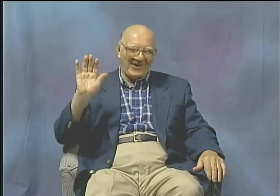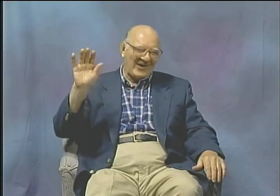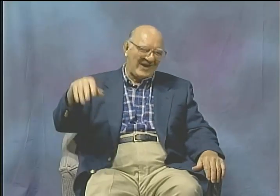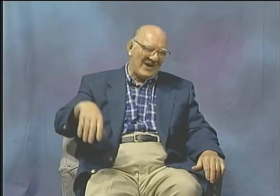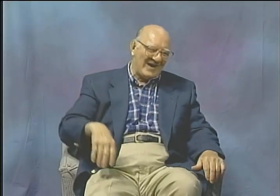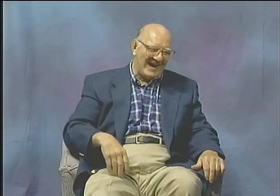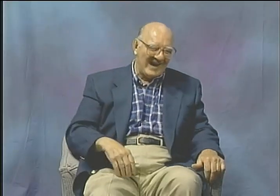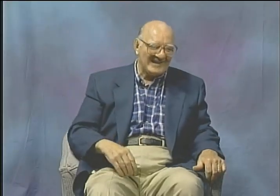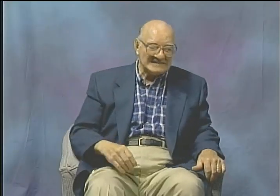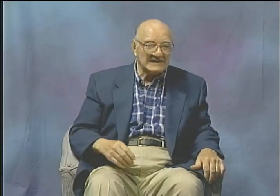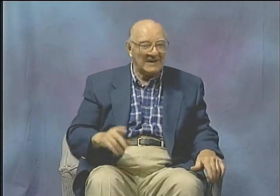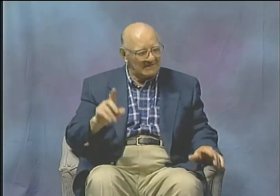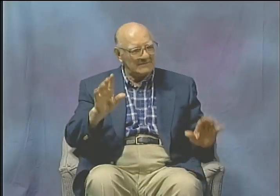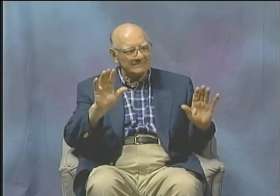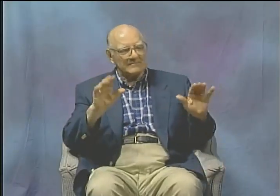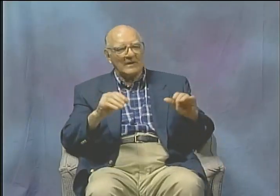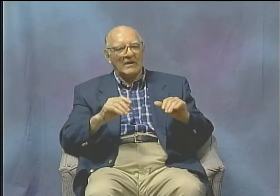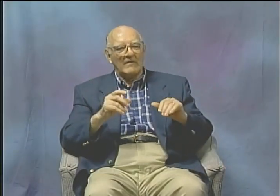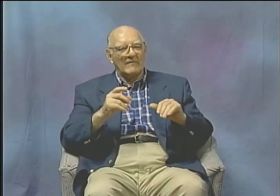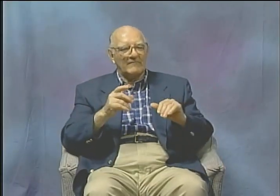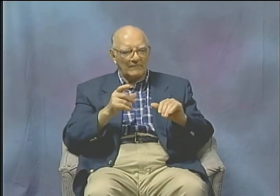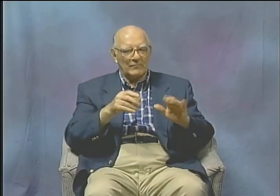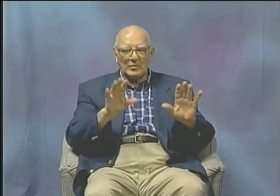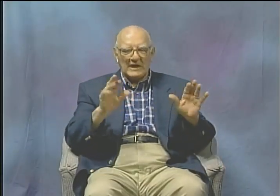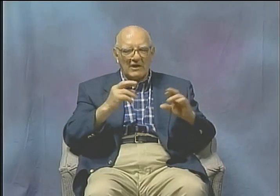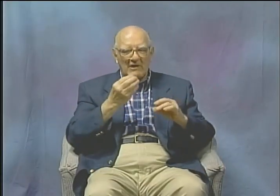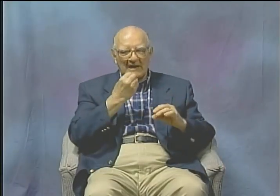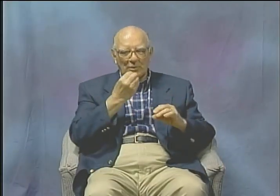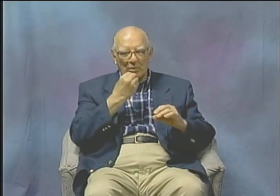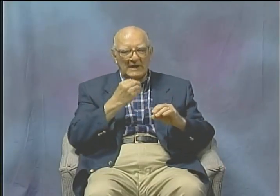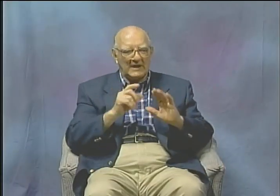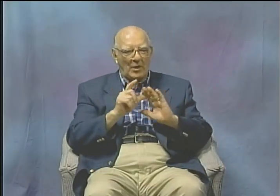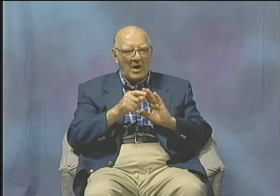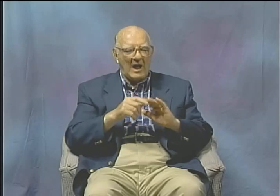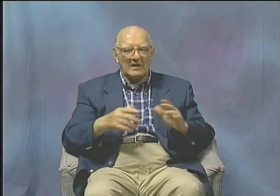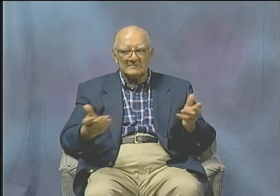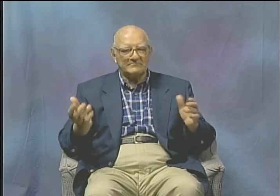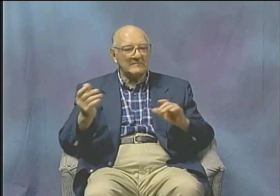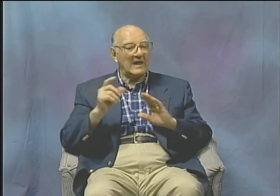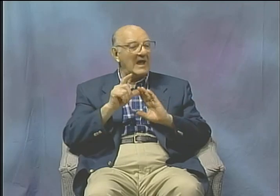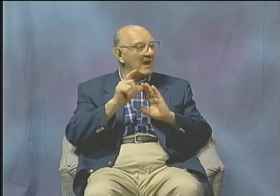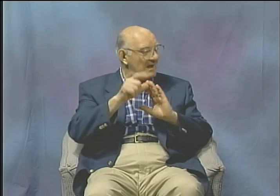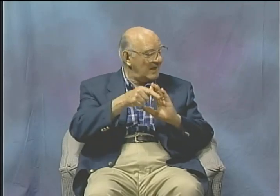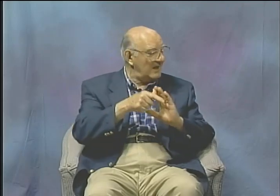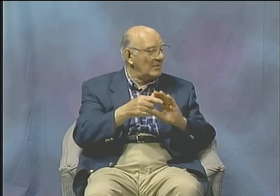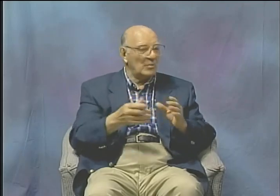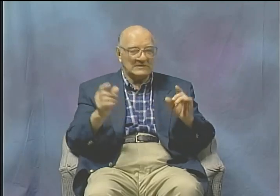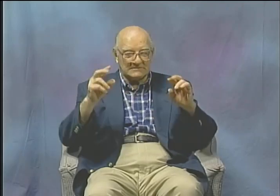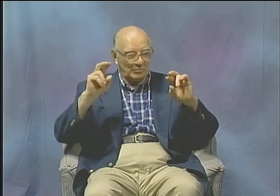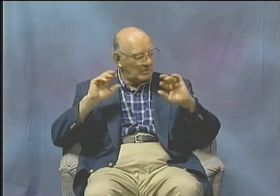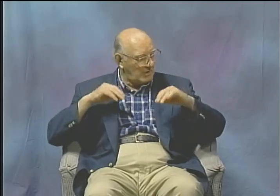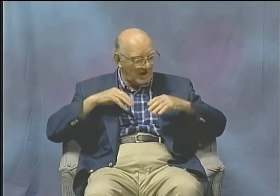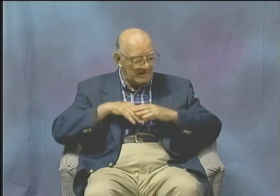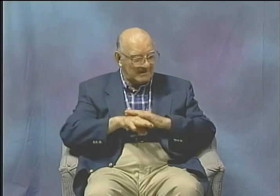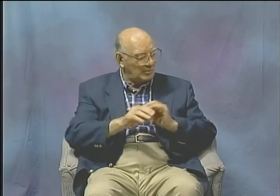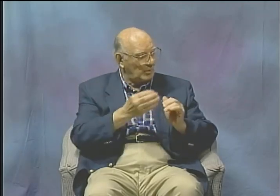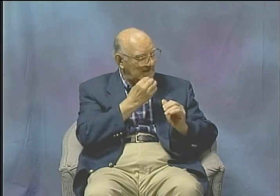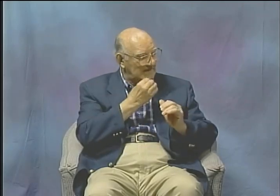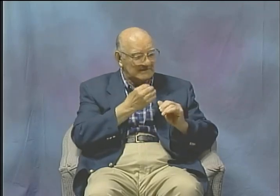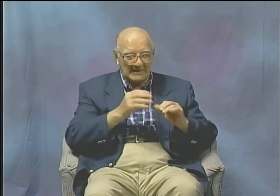said, oh, come on. He said, we'll get ready to read in a while. we come in to eat after